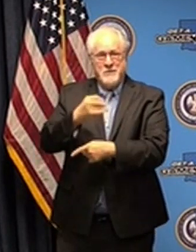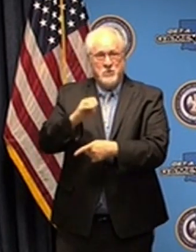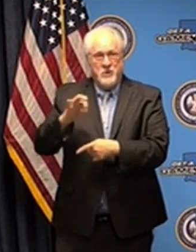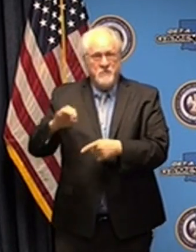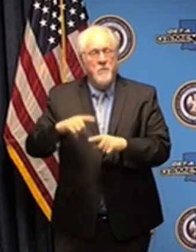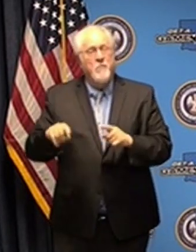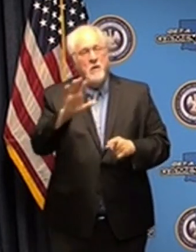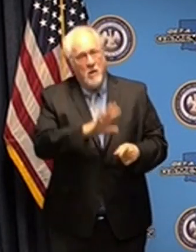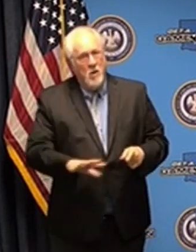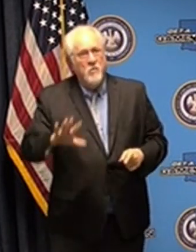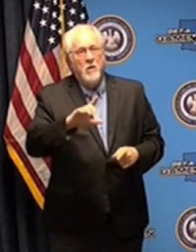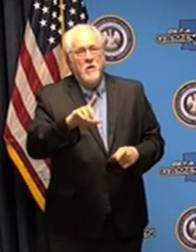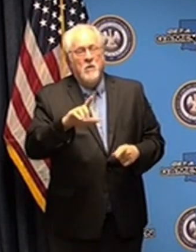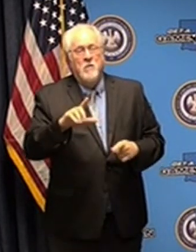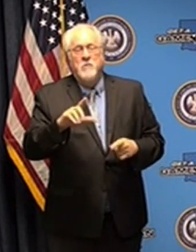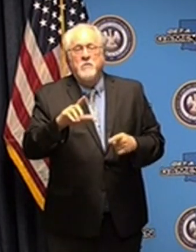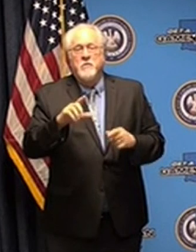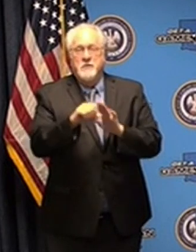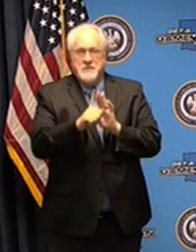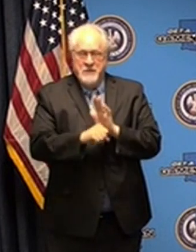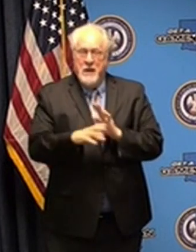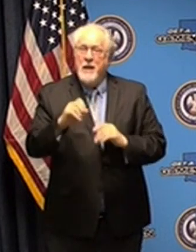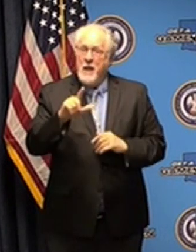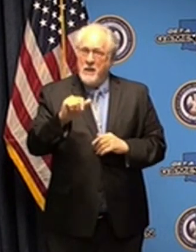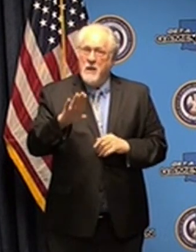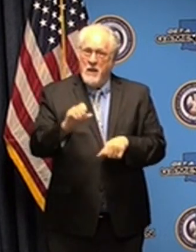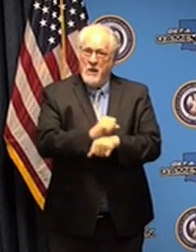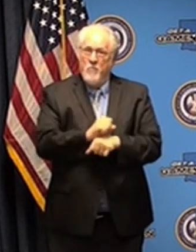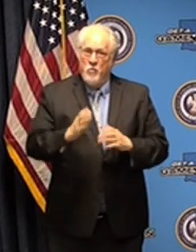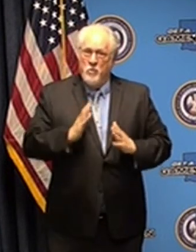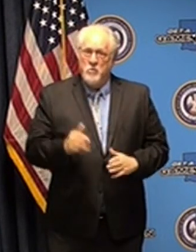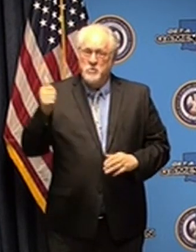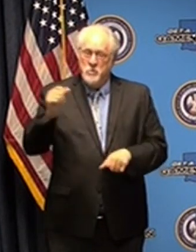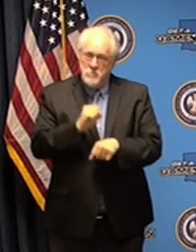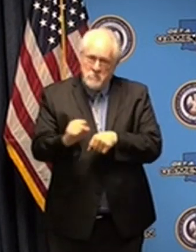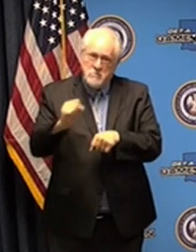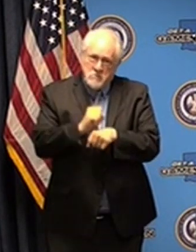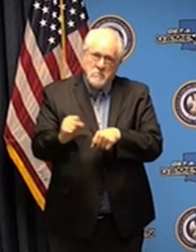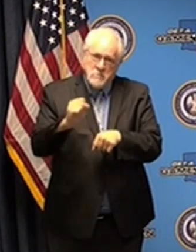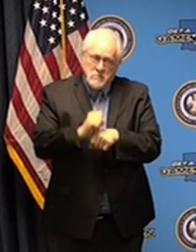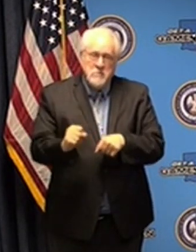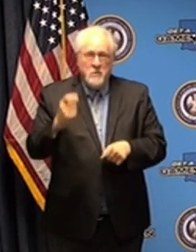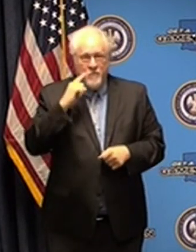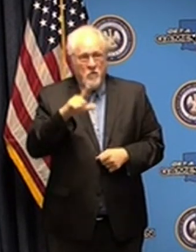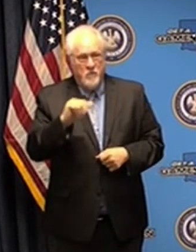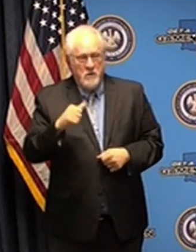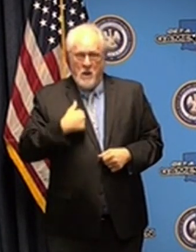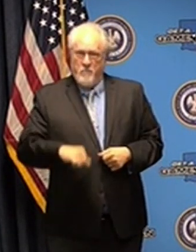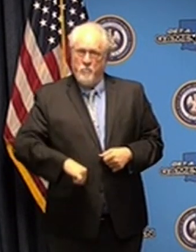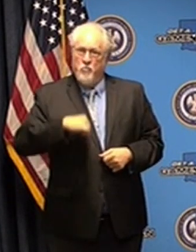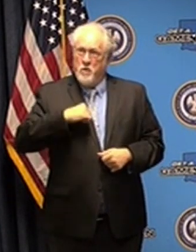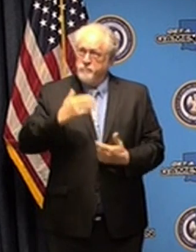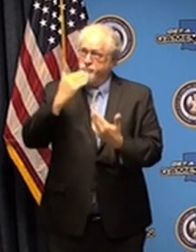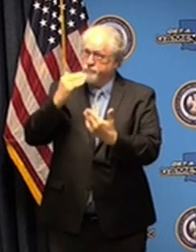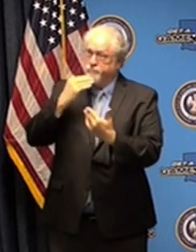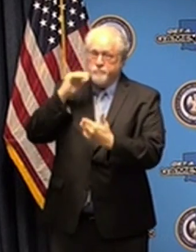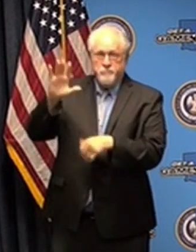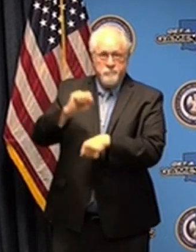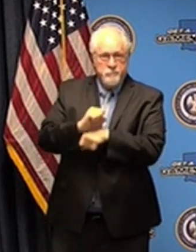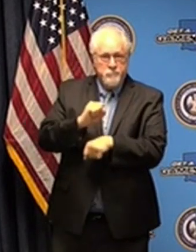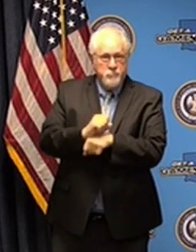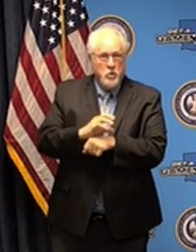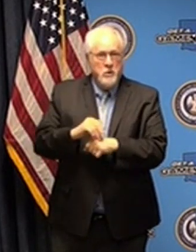but really all across the state, and the lab workers who are working so hard on behalf of all the people of Louisiana. I am proud and grateful of their tremendous